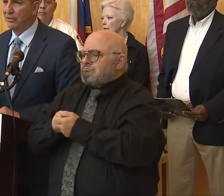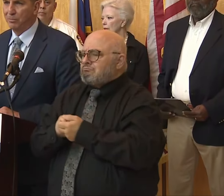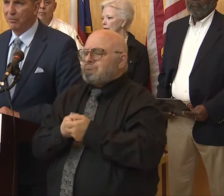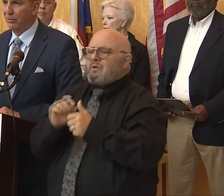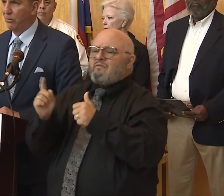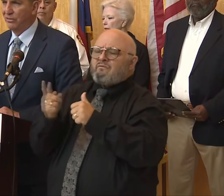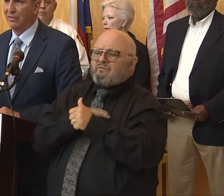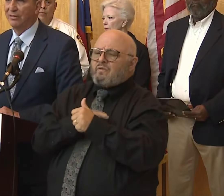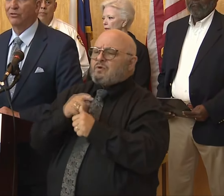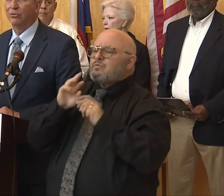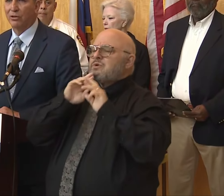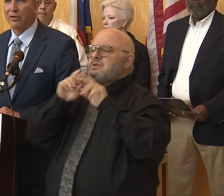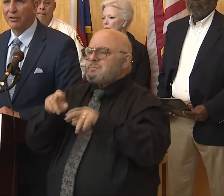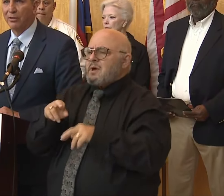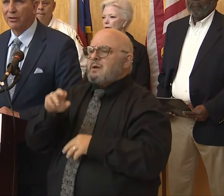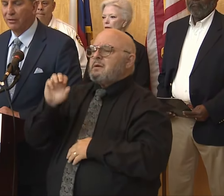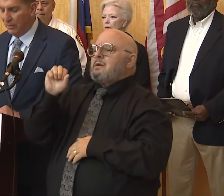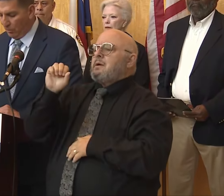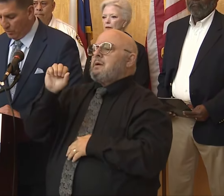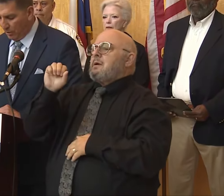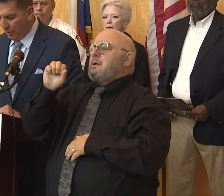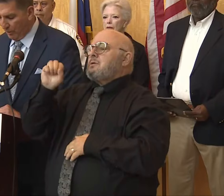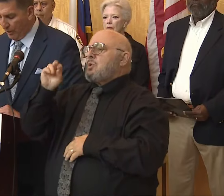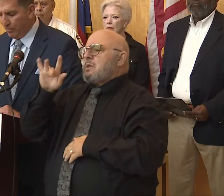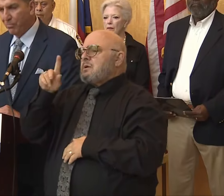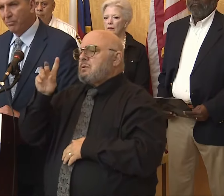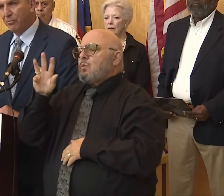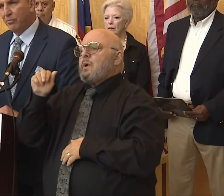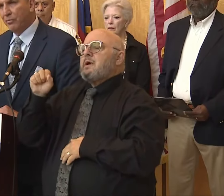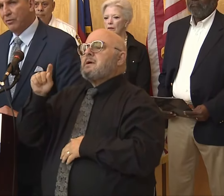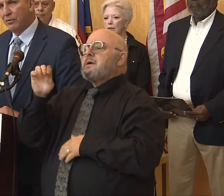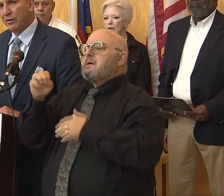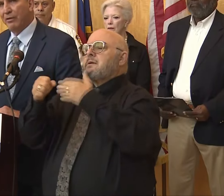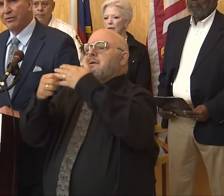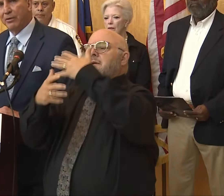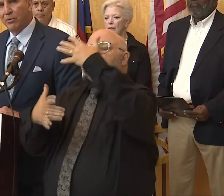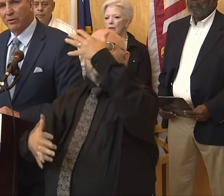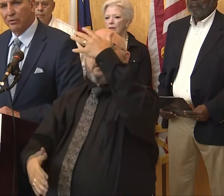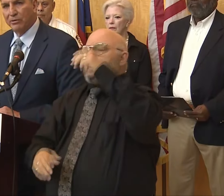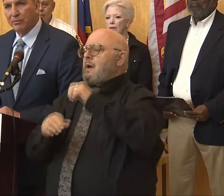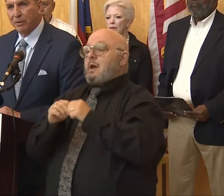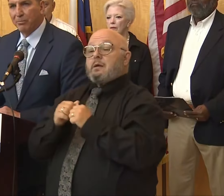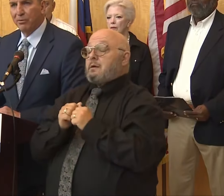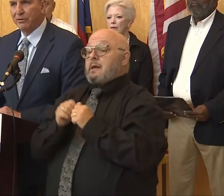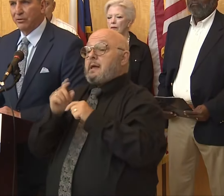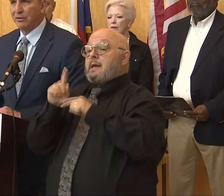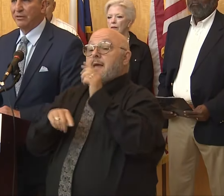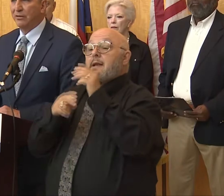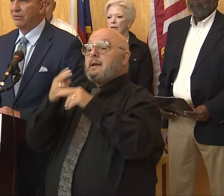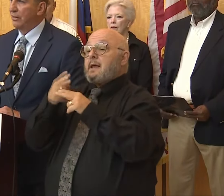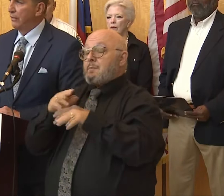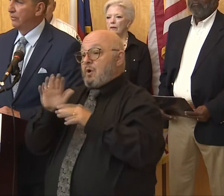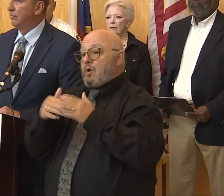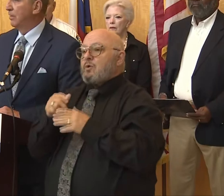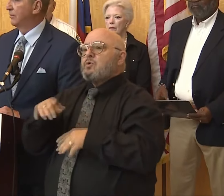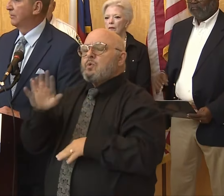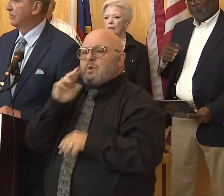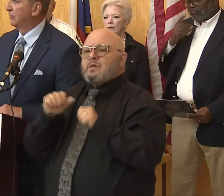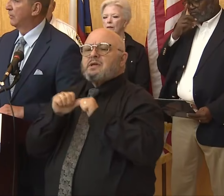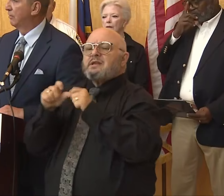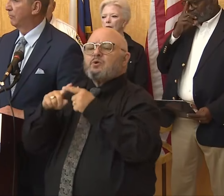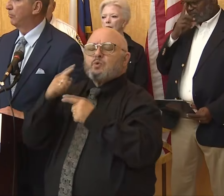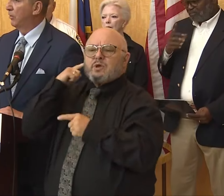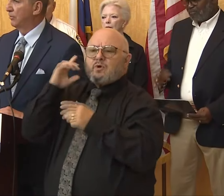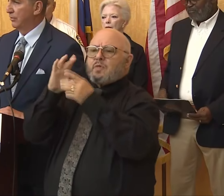Solid Waste, Public Works, the list goes on and on with all of that. The other thing we're encouraging people that you'll continue to hear the